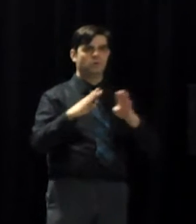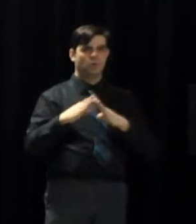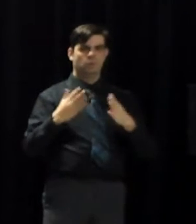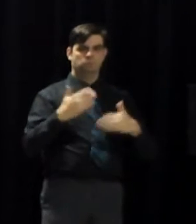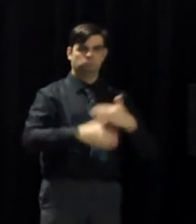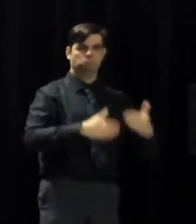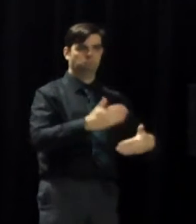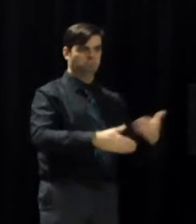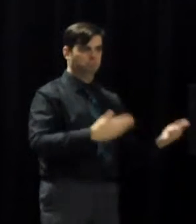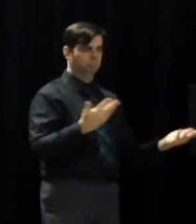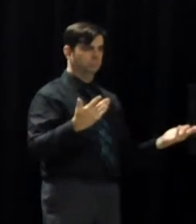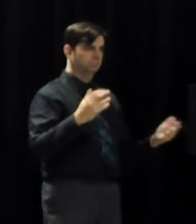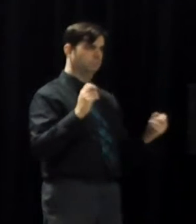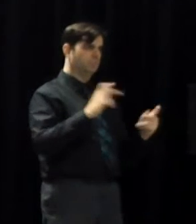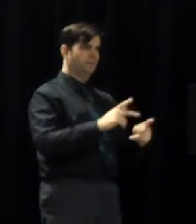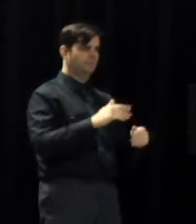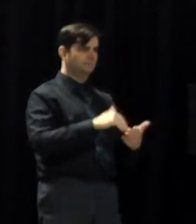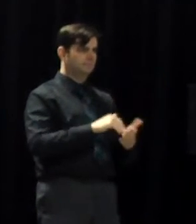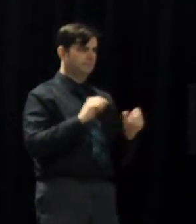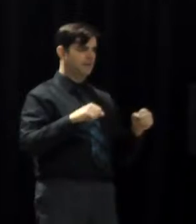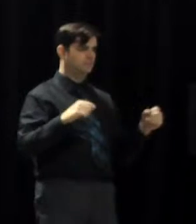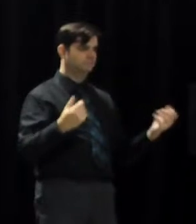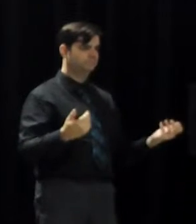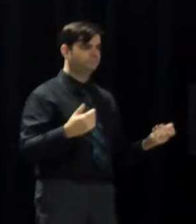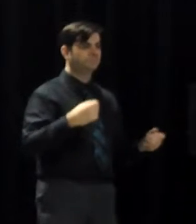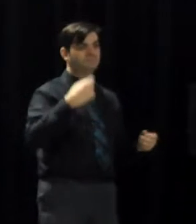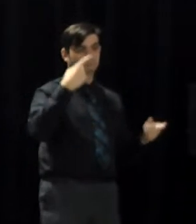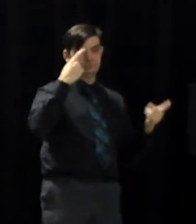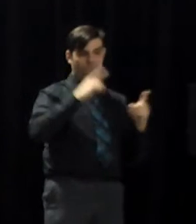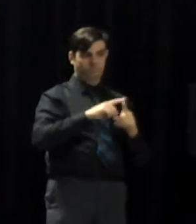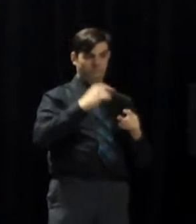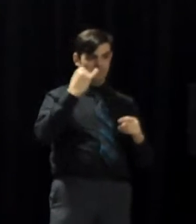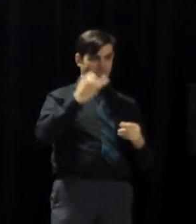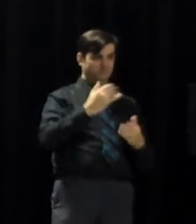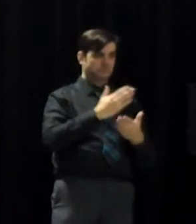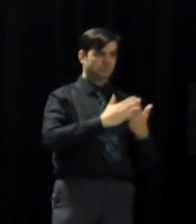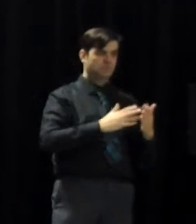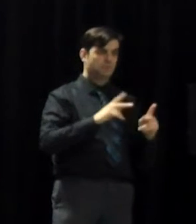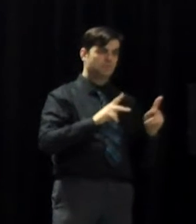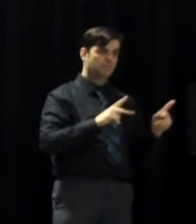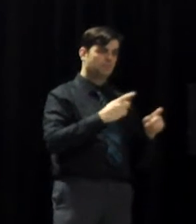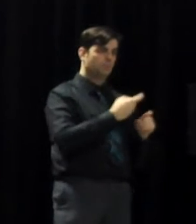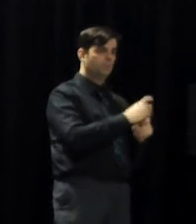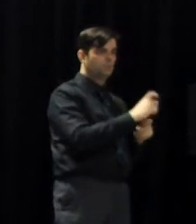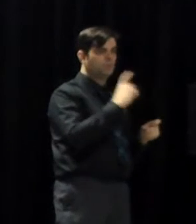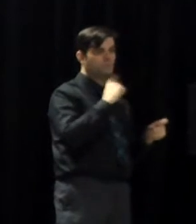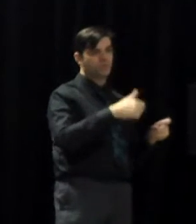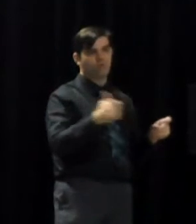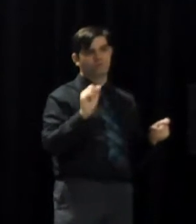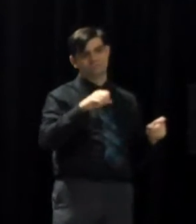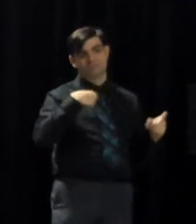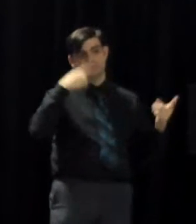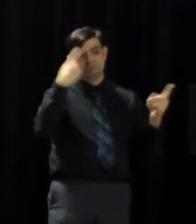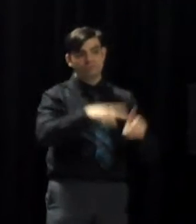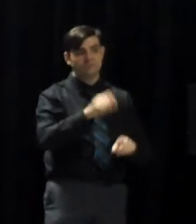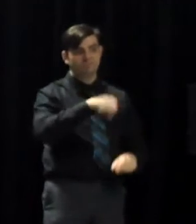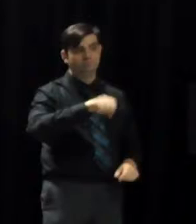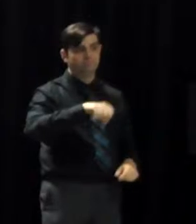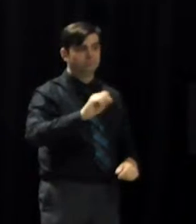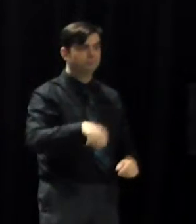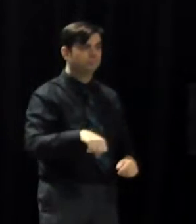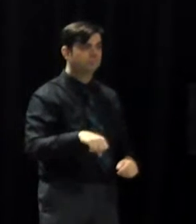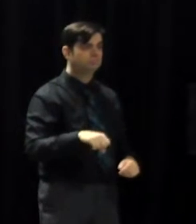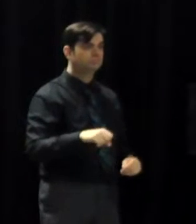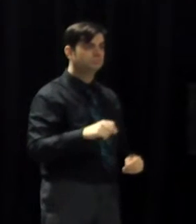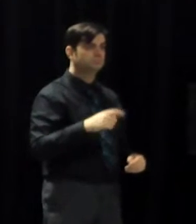sentiment. Did some ruin it for their peers in the beginning? Yeah, but now